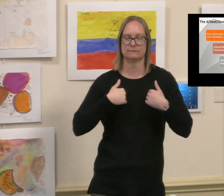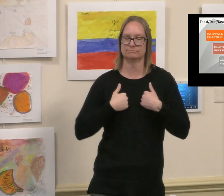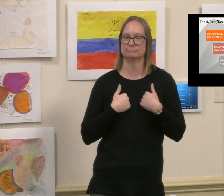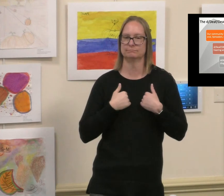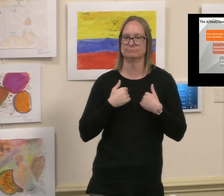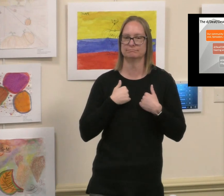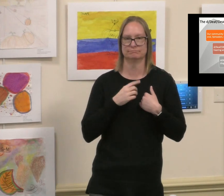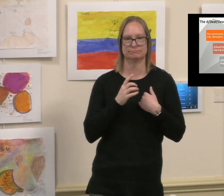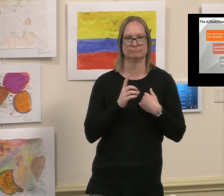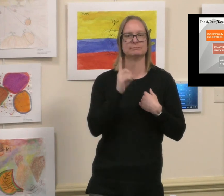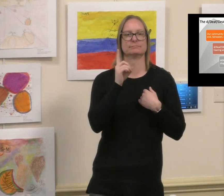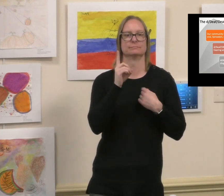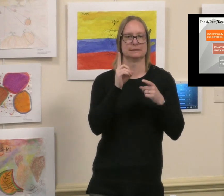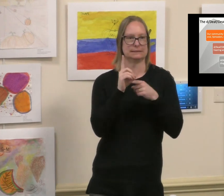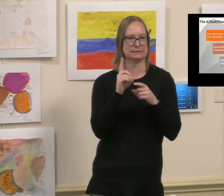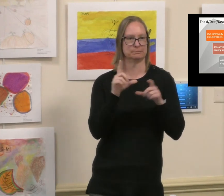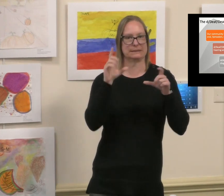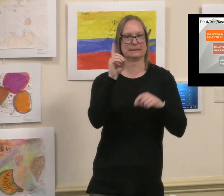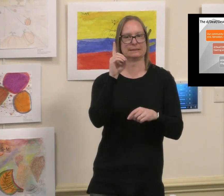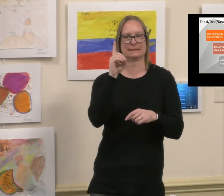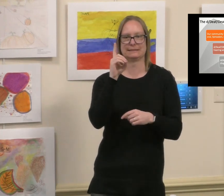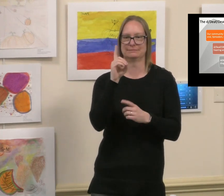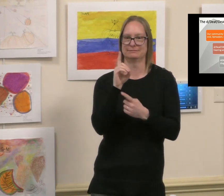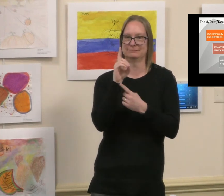And now I'm proud to be deaf with a capital D.